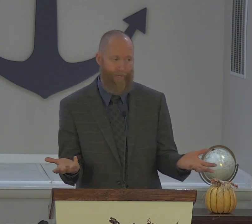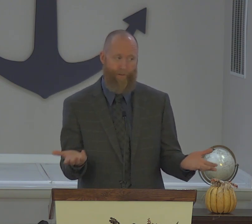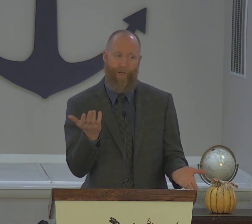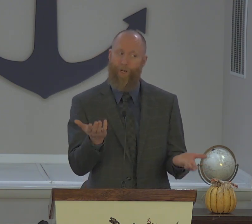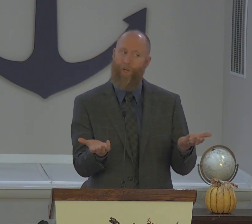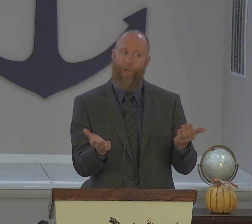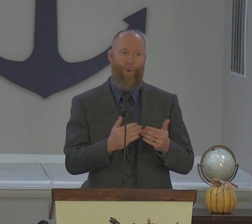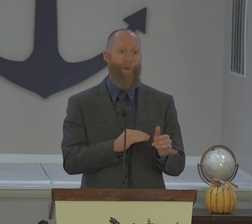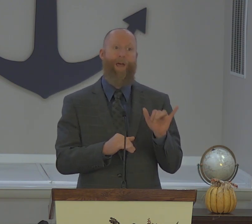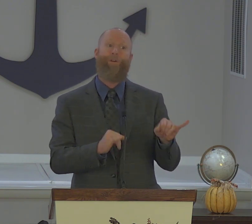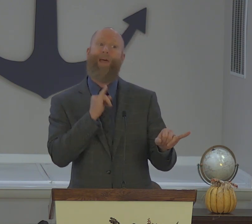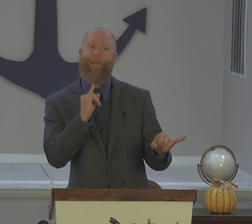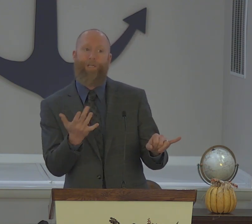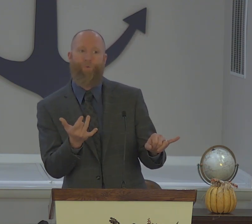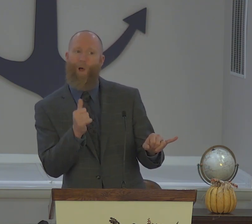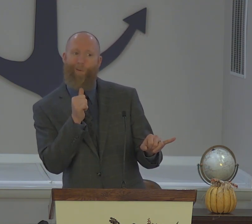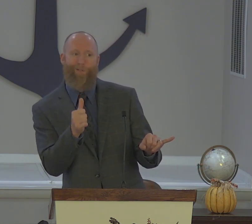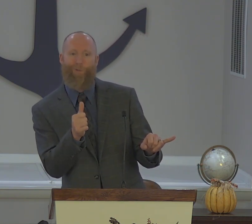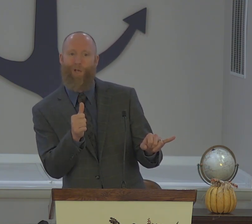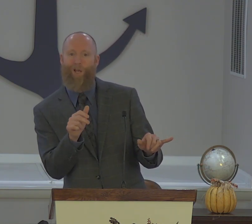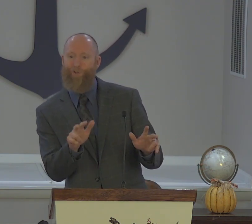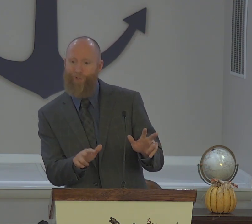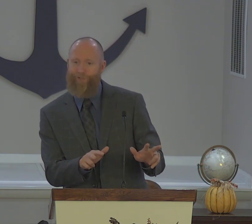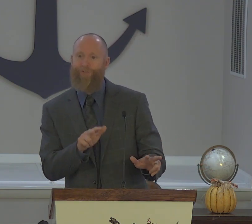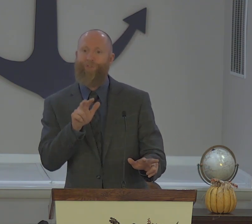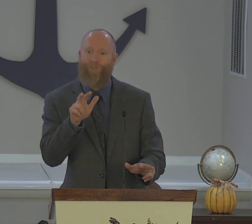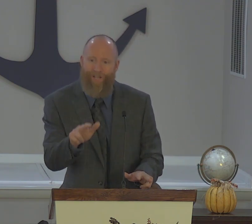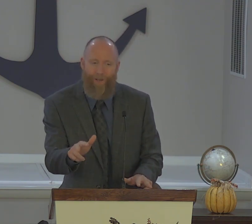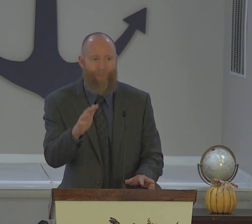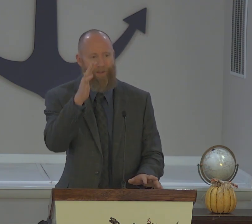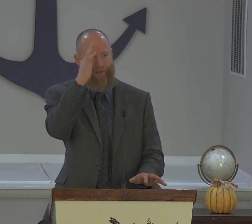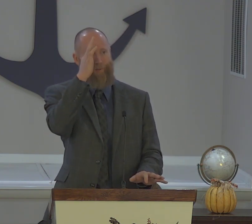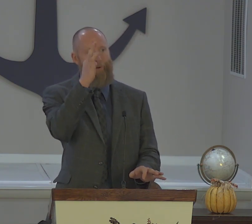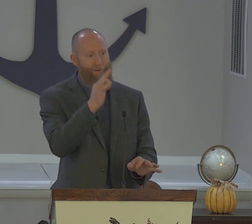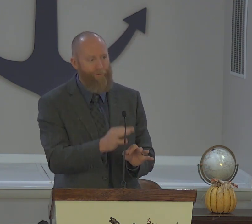missionary. Whatever that is, why would you not just step by faith?